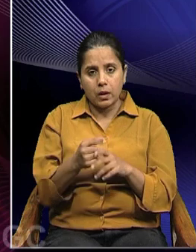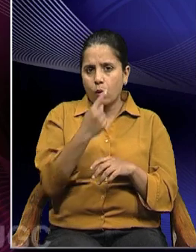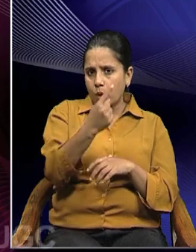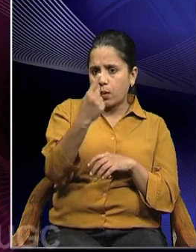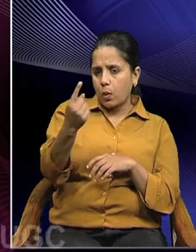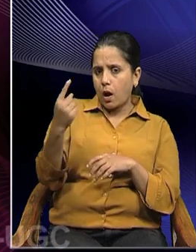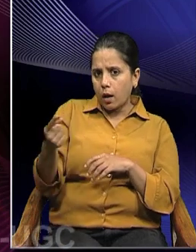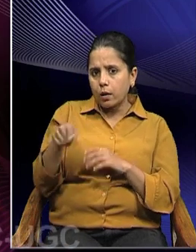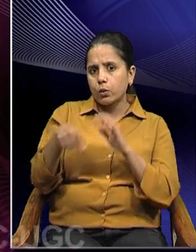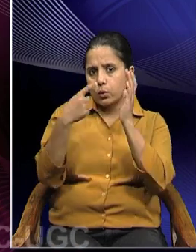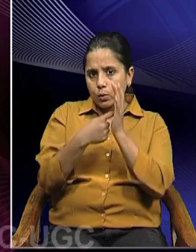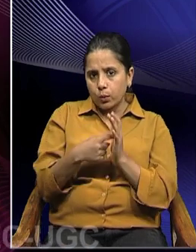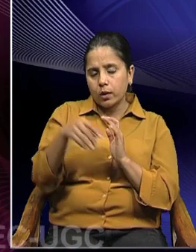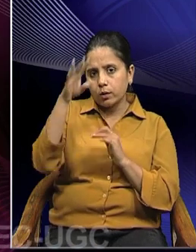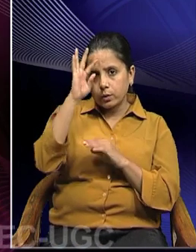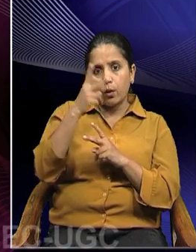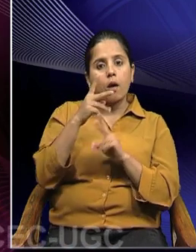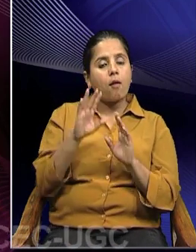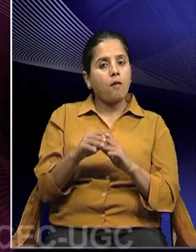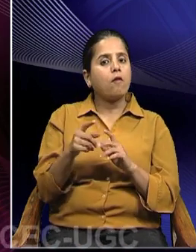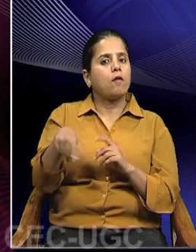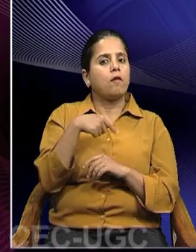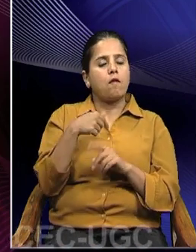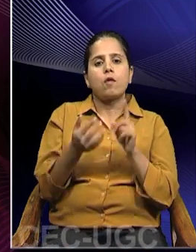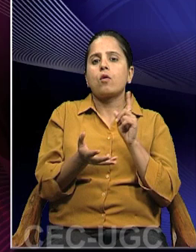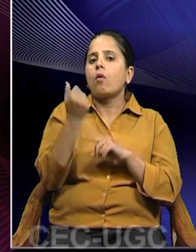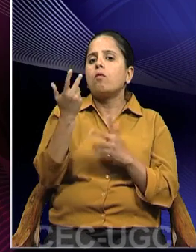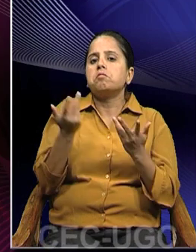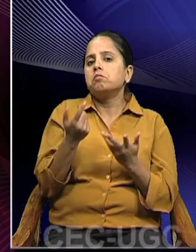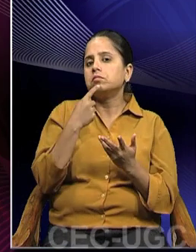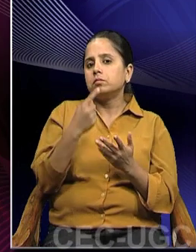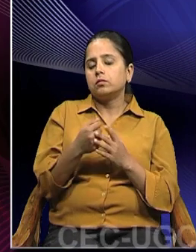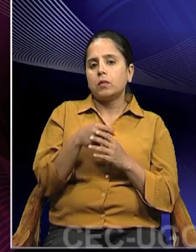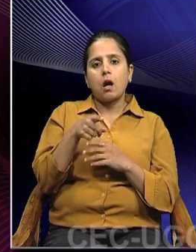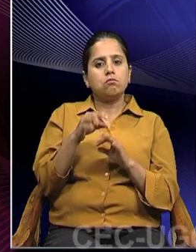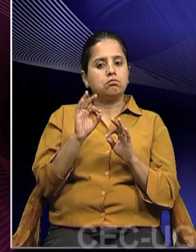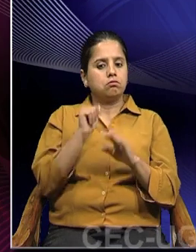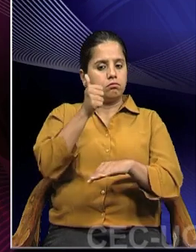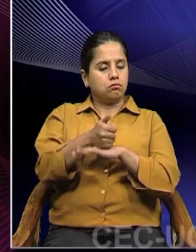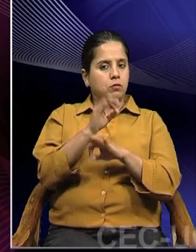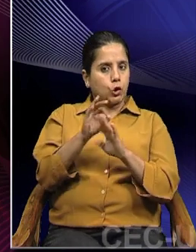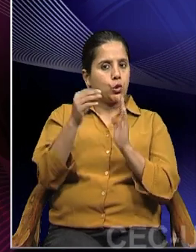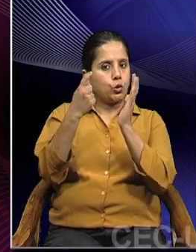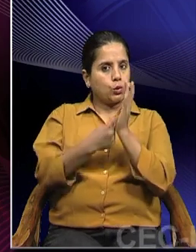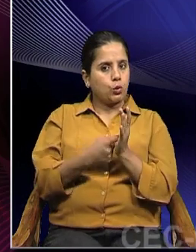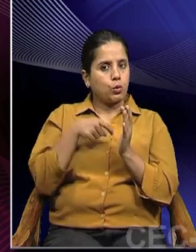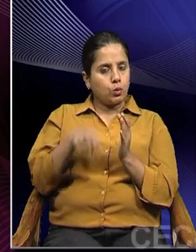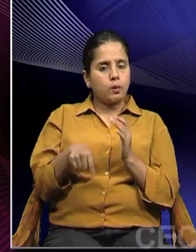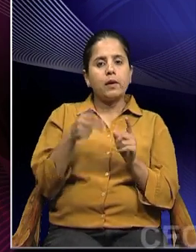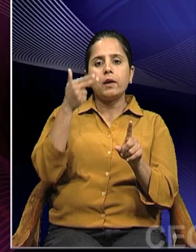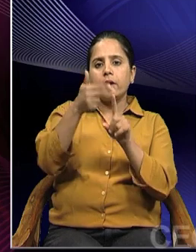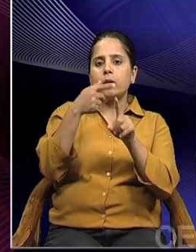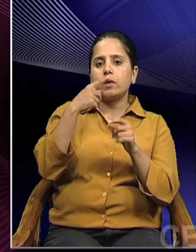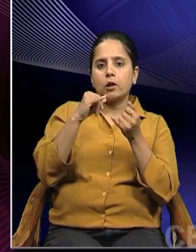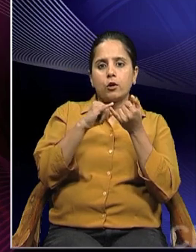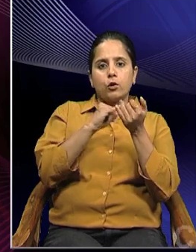every principle or theory of management, we have got a well established principle in the name of a